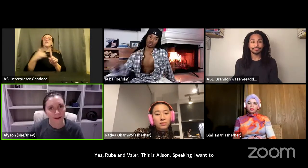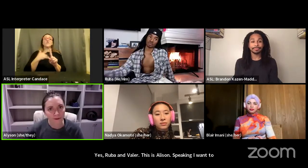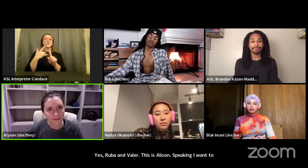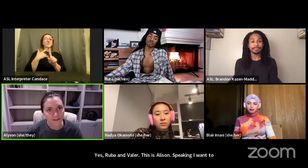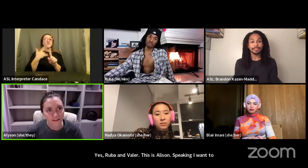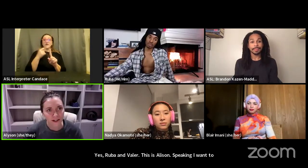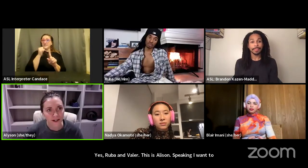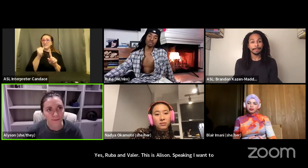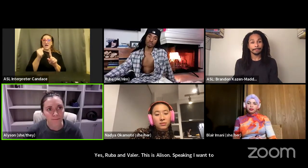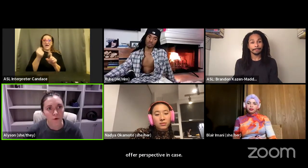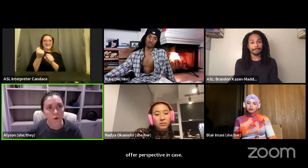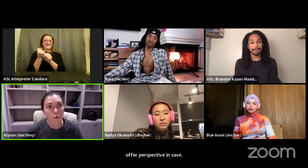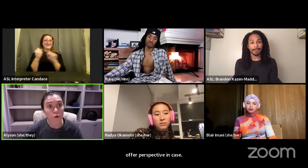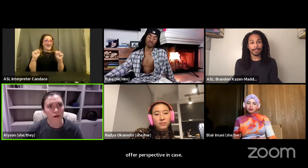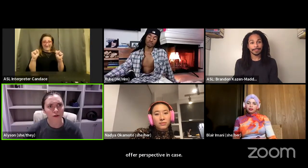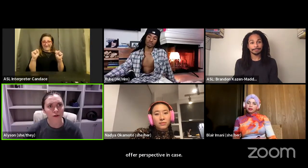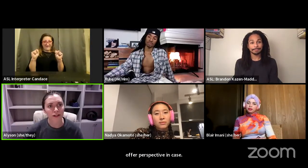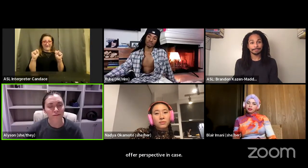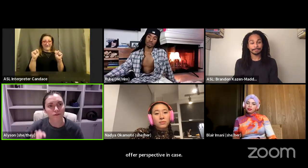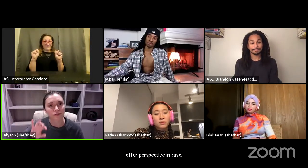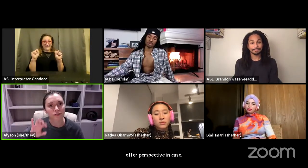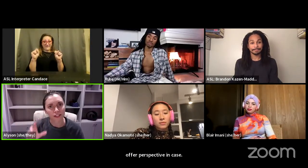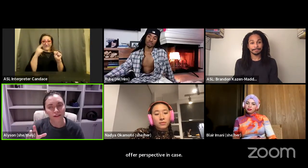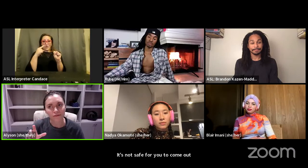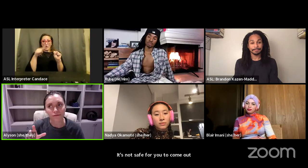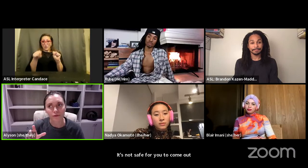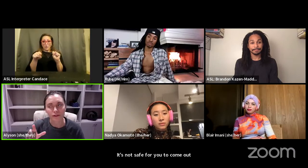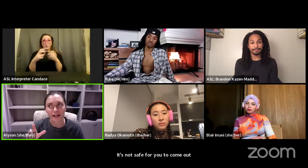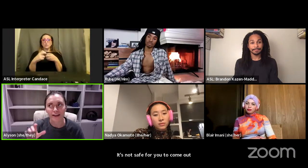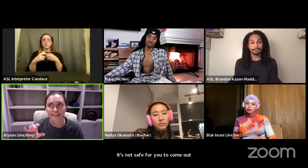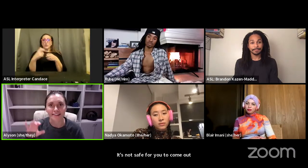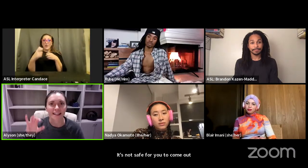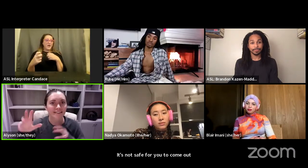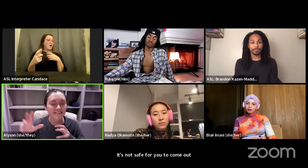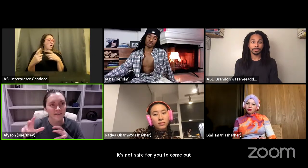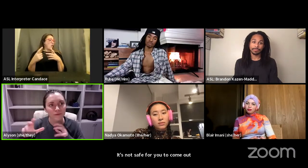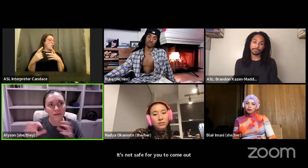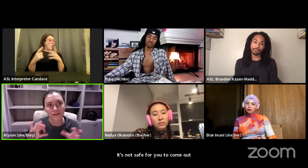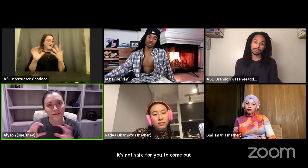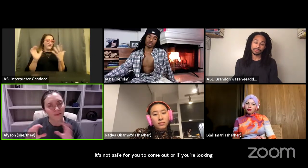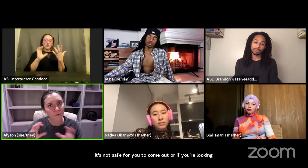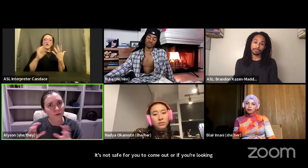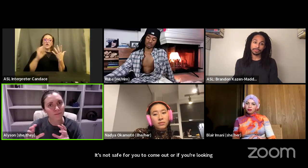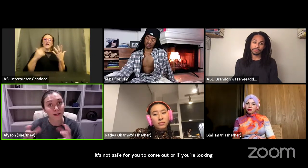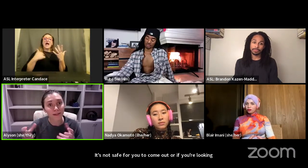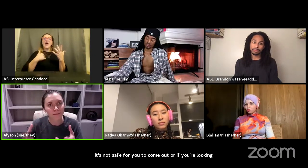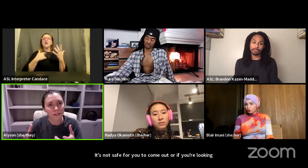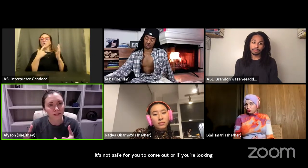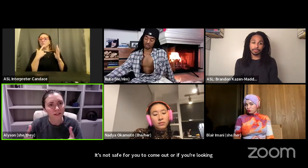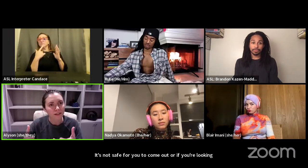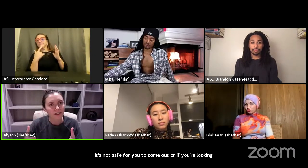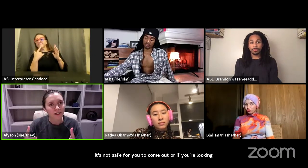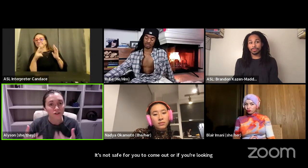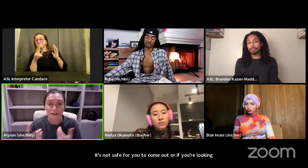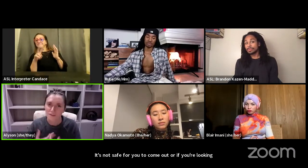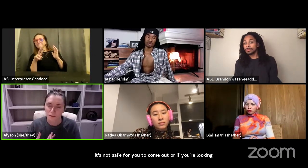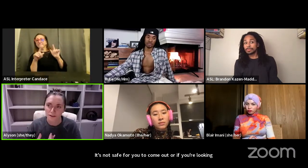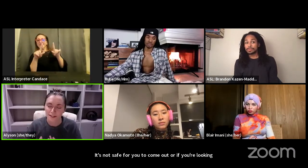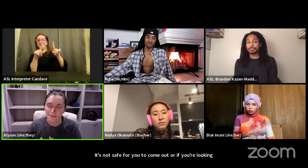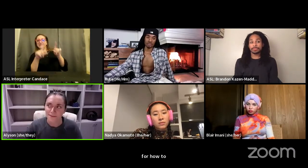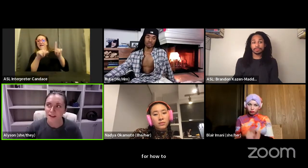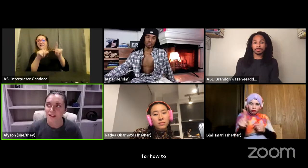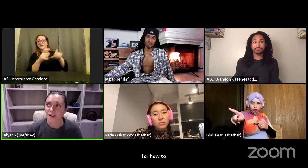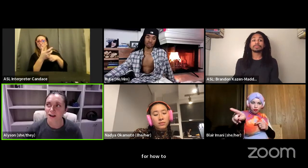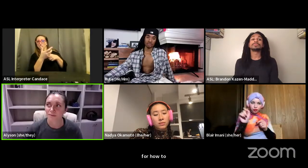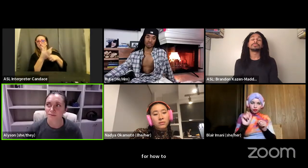to come out, or if you're looking for how to test whether someone might be